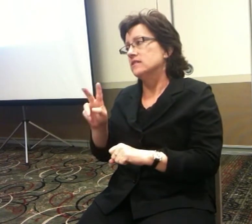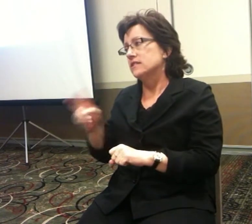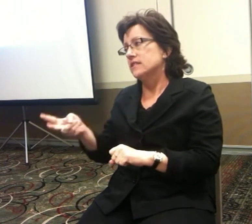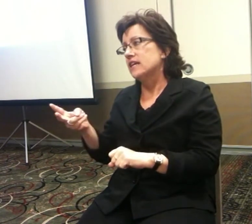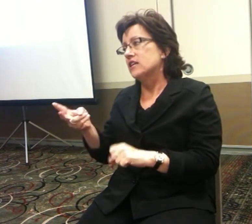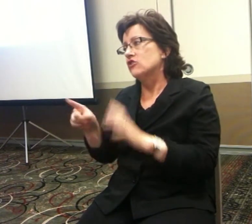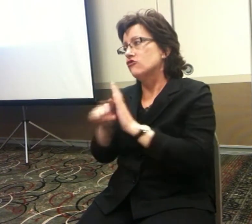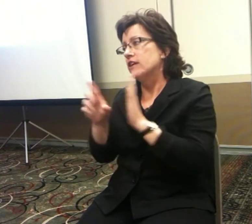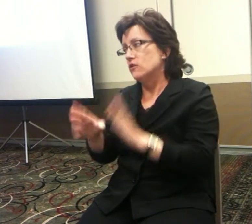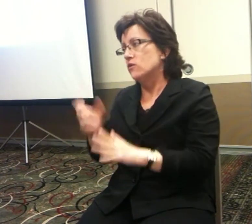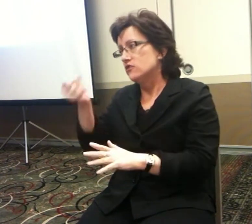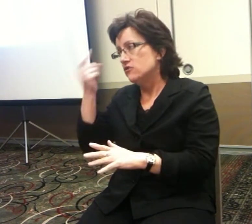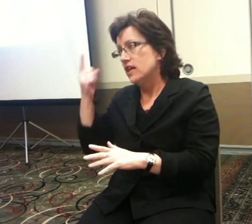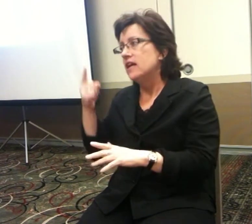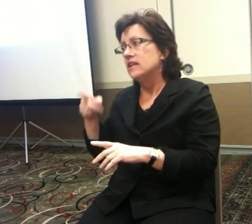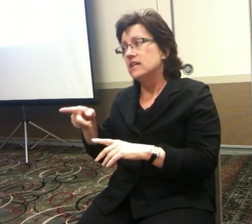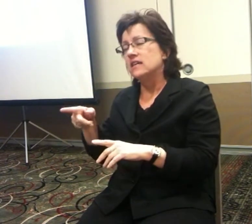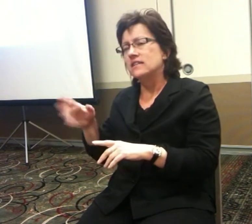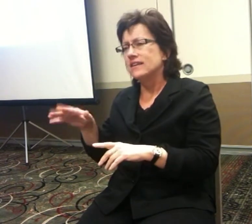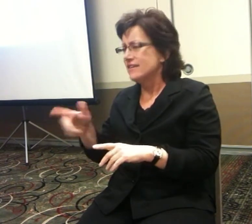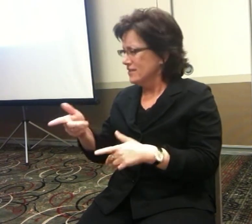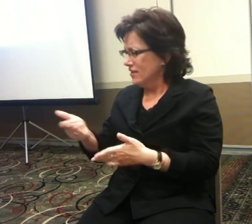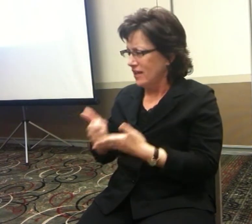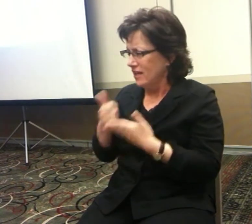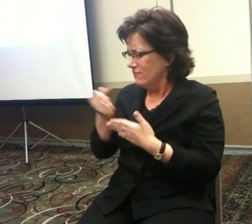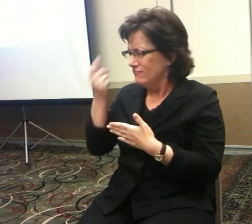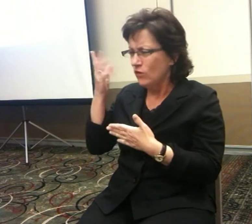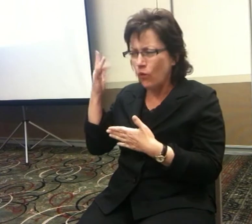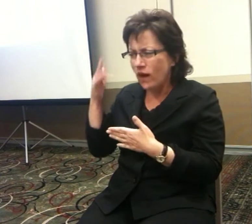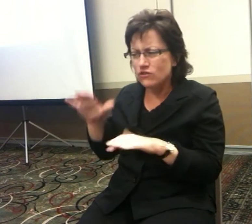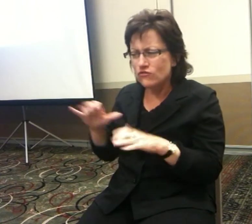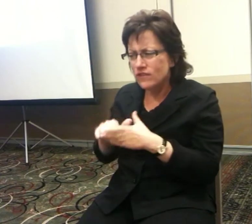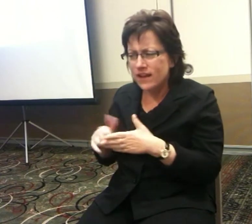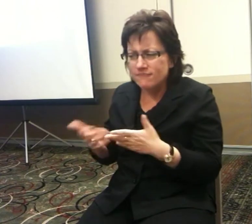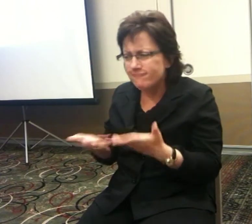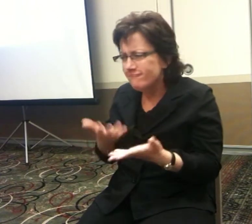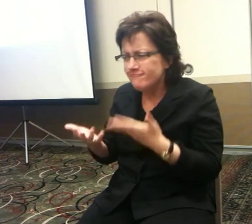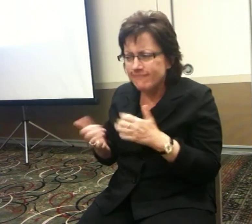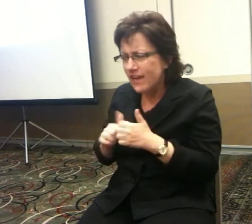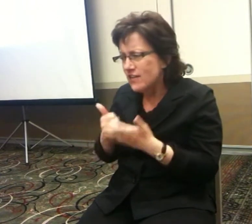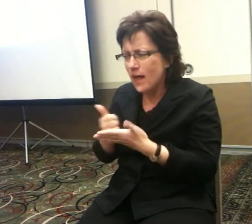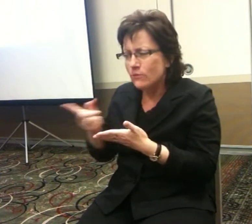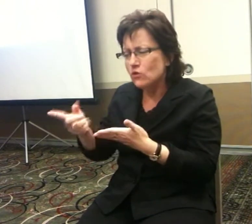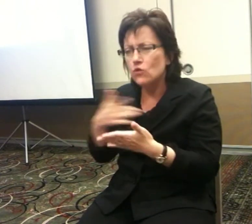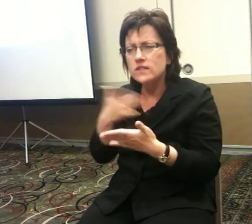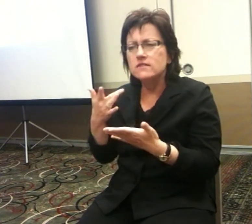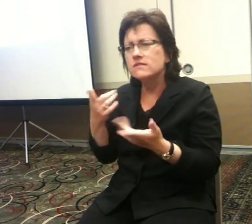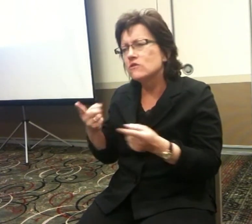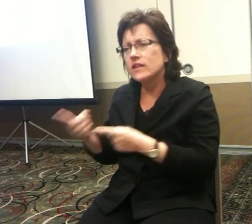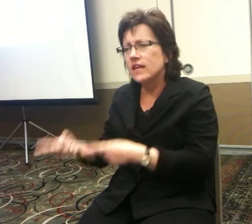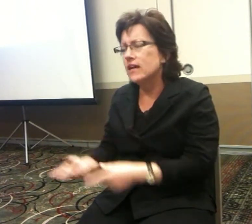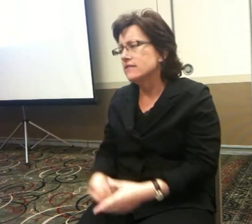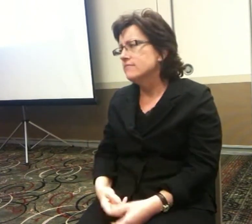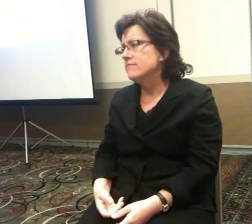say, can you help me understand why you might do this? How does that help you? What's going on? I've had